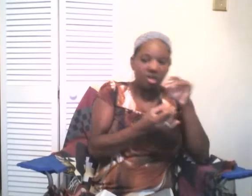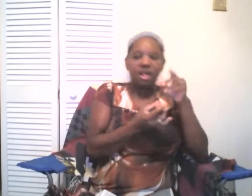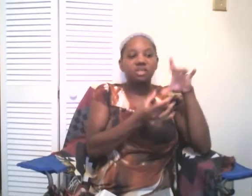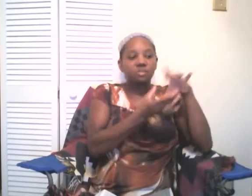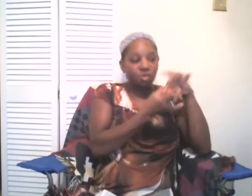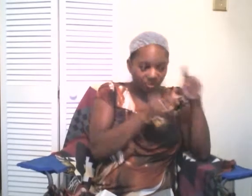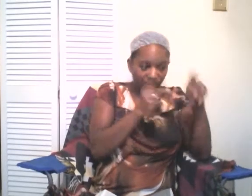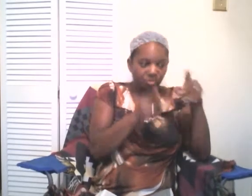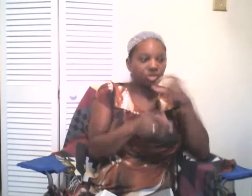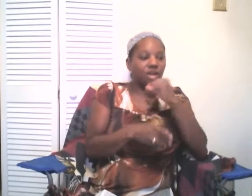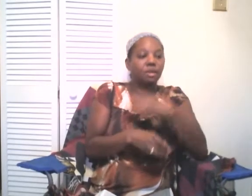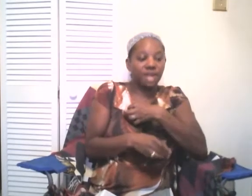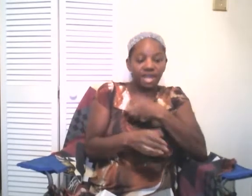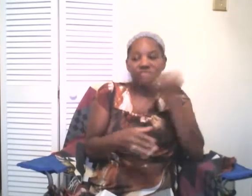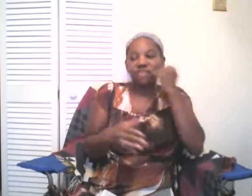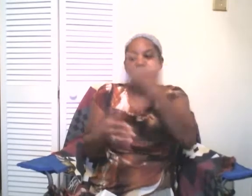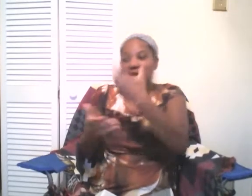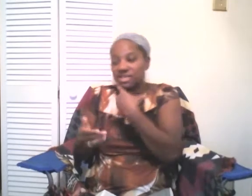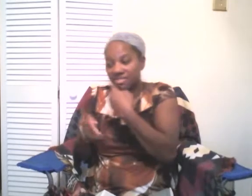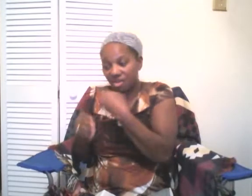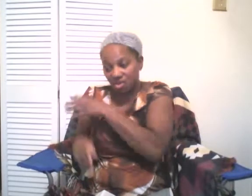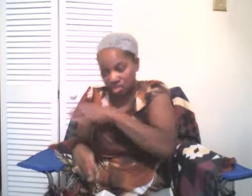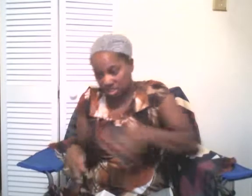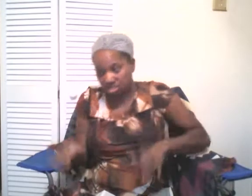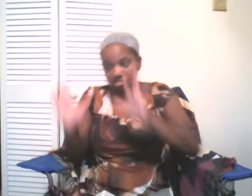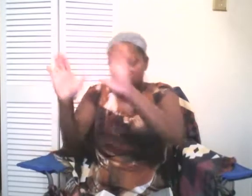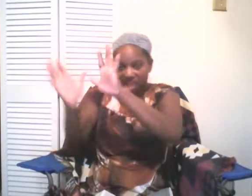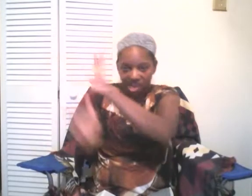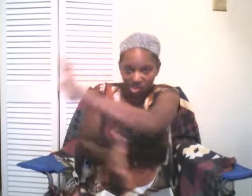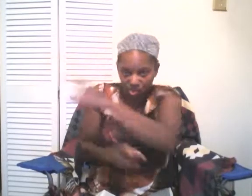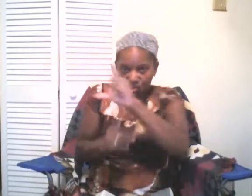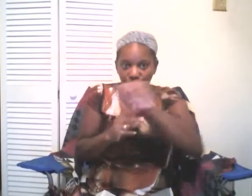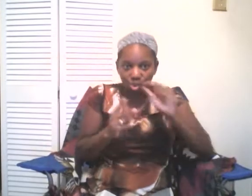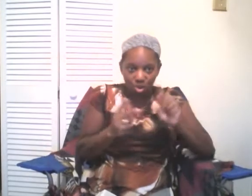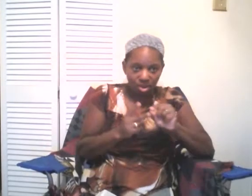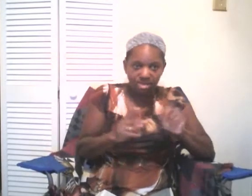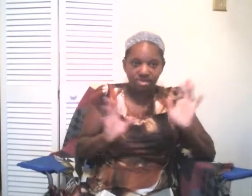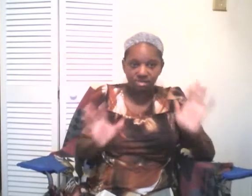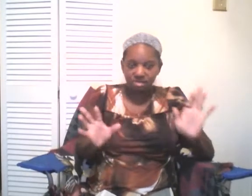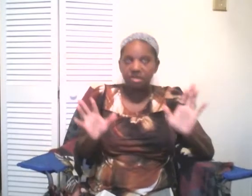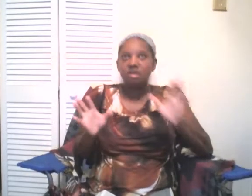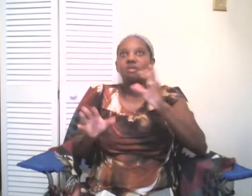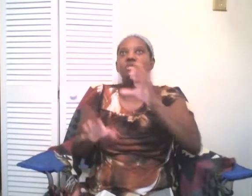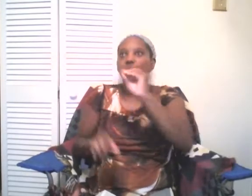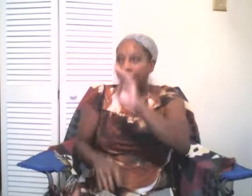And spiritual people should not complain if they want to say they're Christian. That's your choice. So be it.